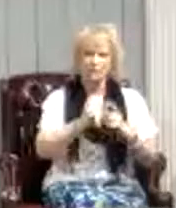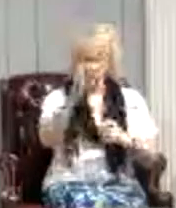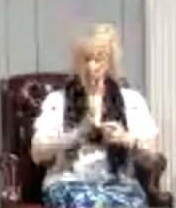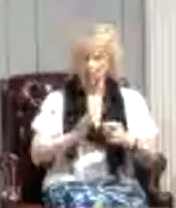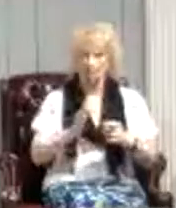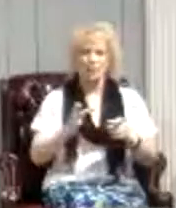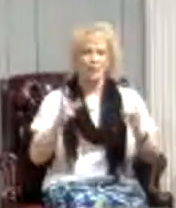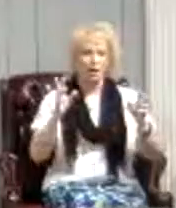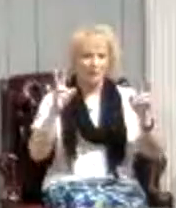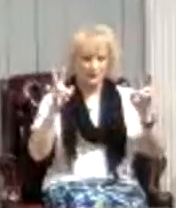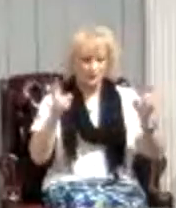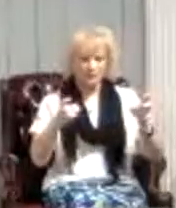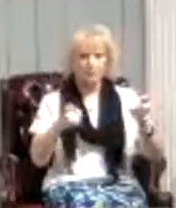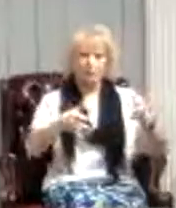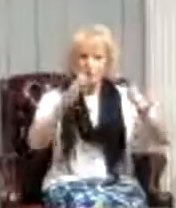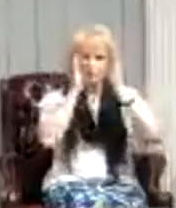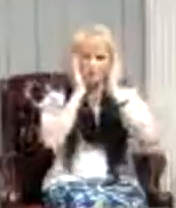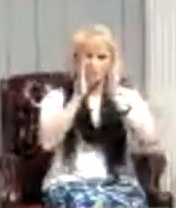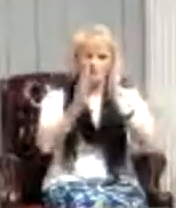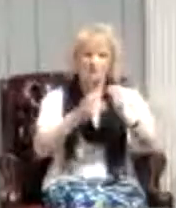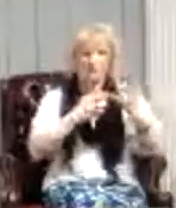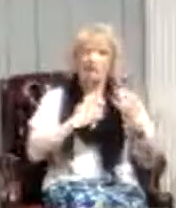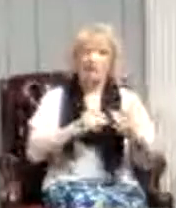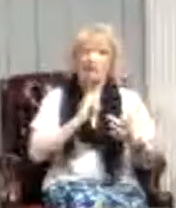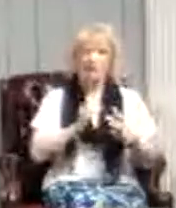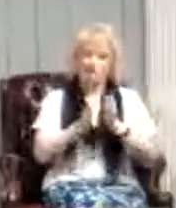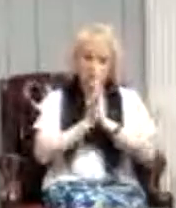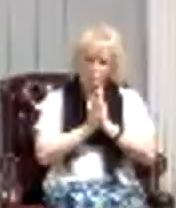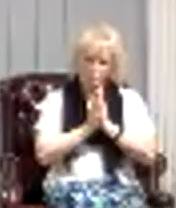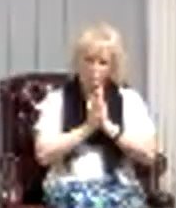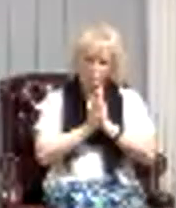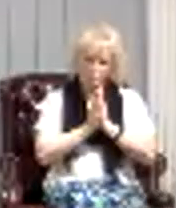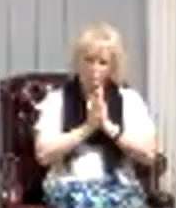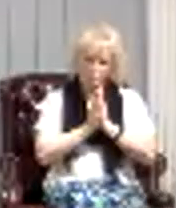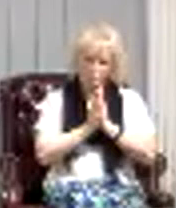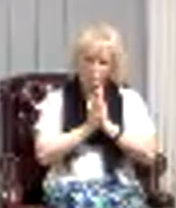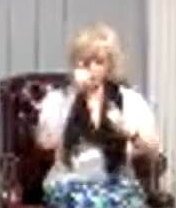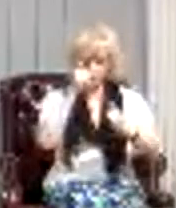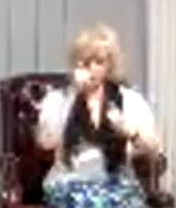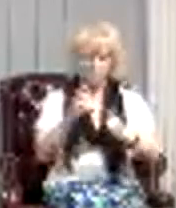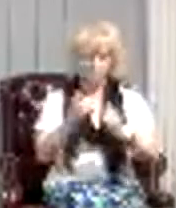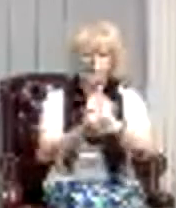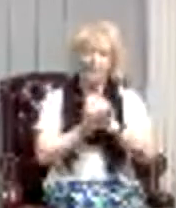particular subject this morning of the fixed heart. I pray, Heavenly Father, for